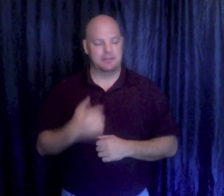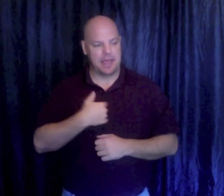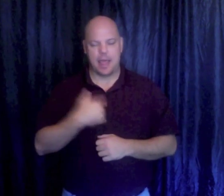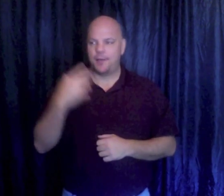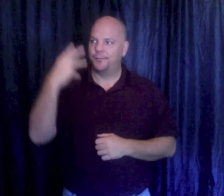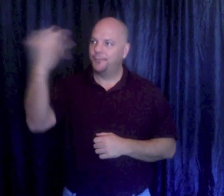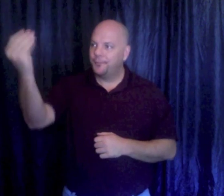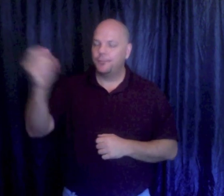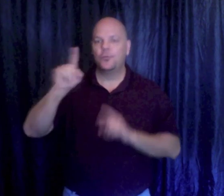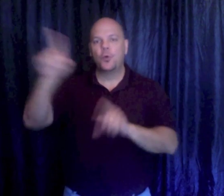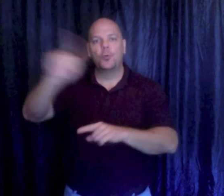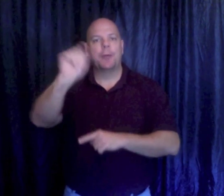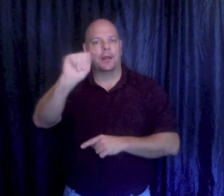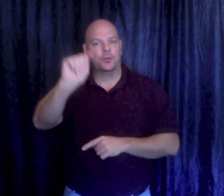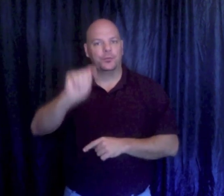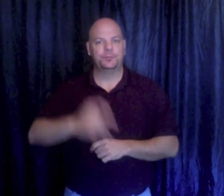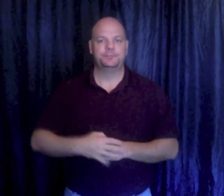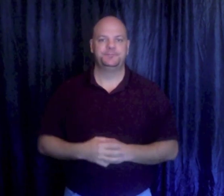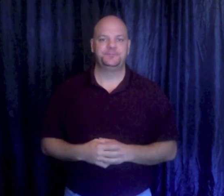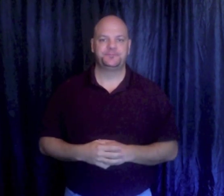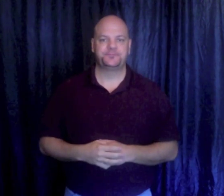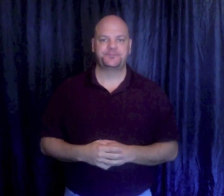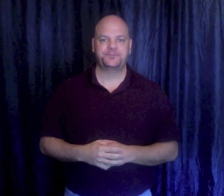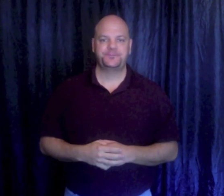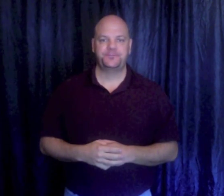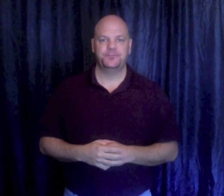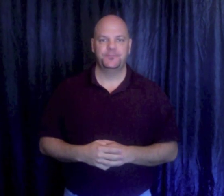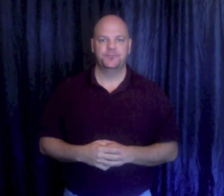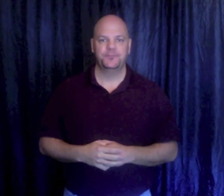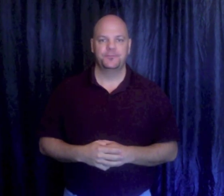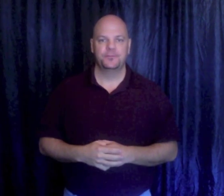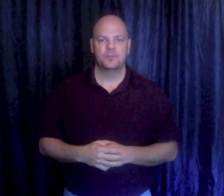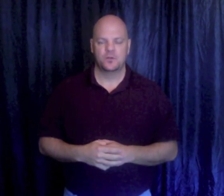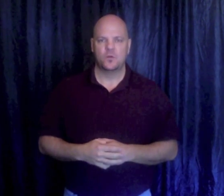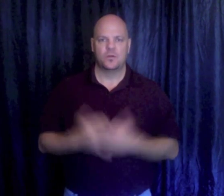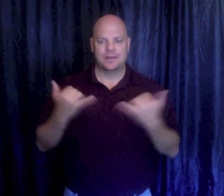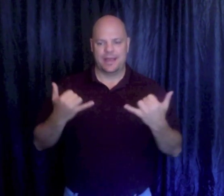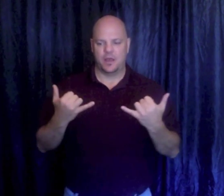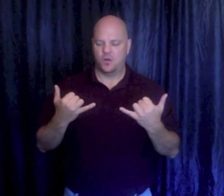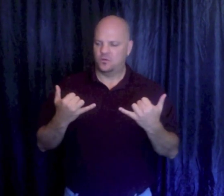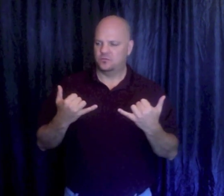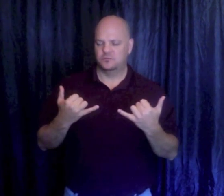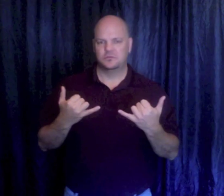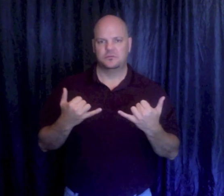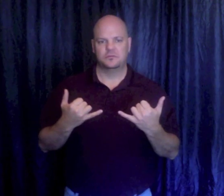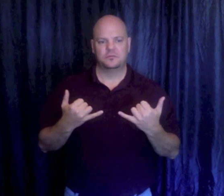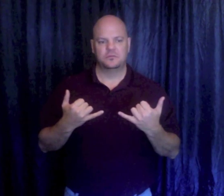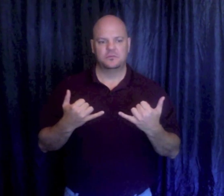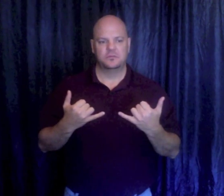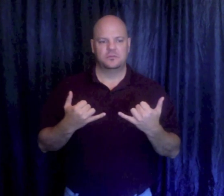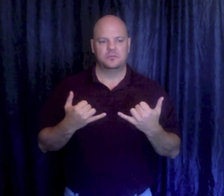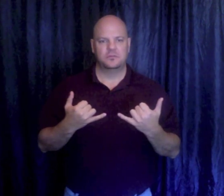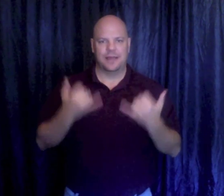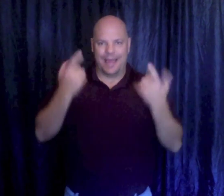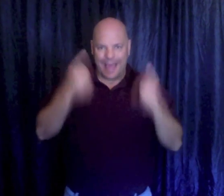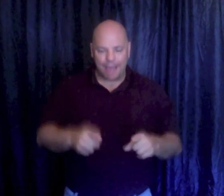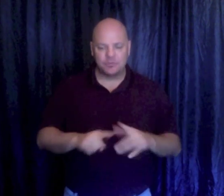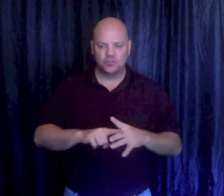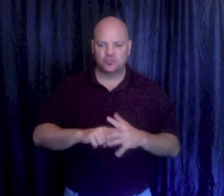to the bathroom. And so the question is, that's the way you start getting a little, wait a second, no, wait, I'm supposed to watch